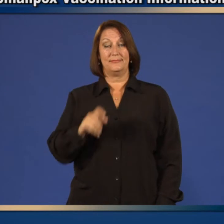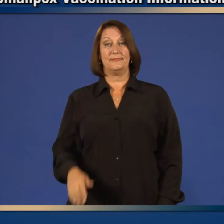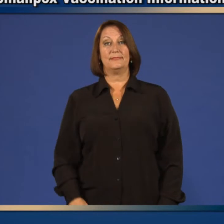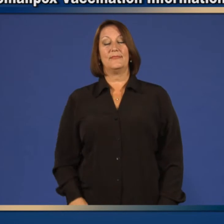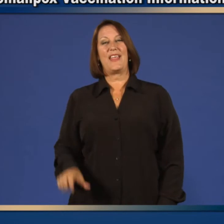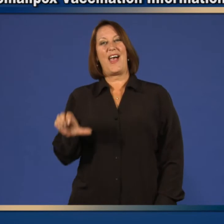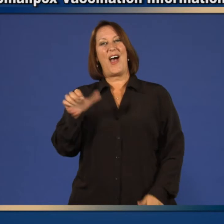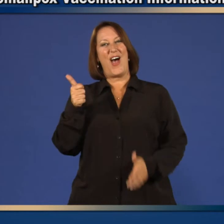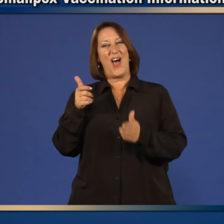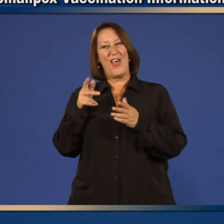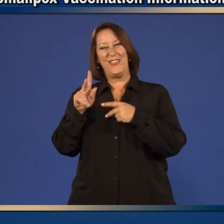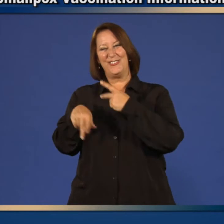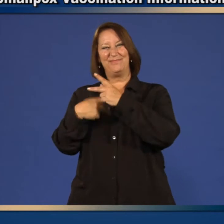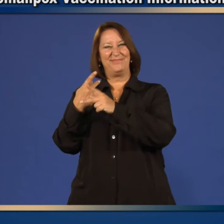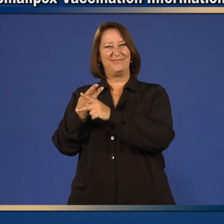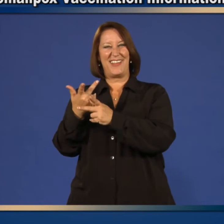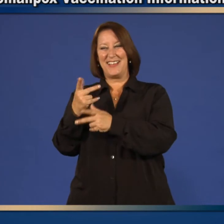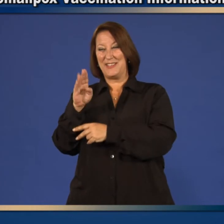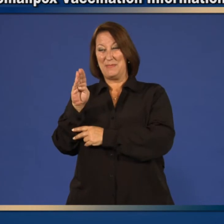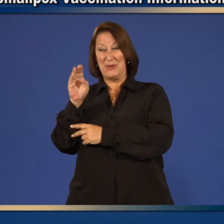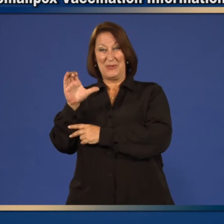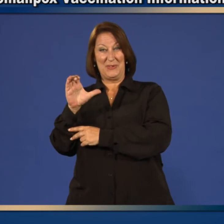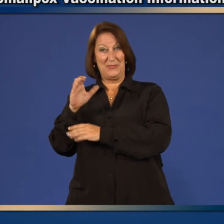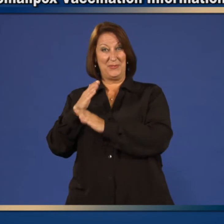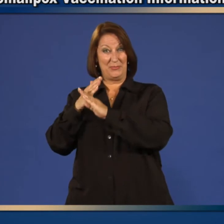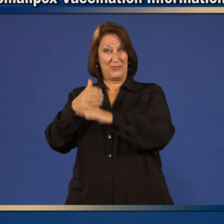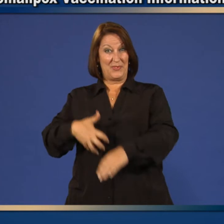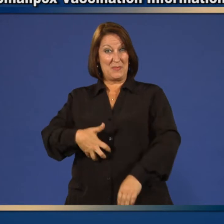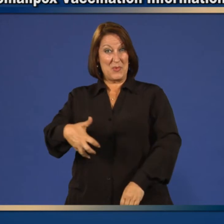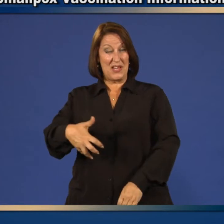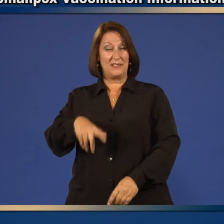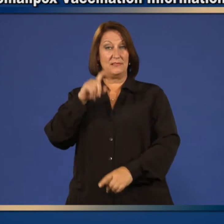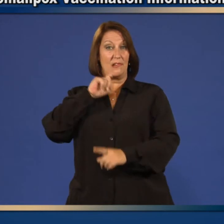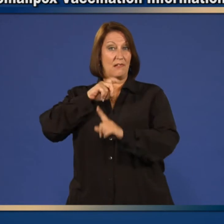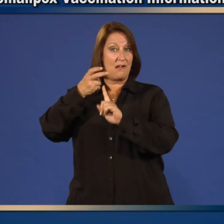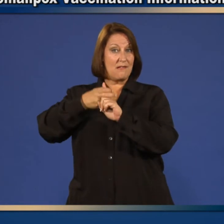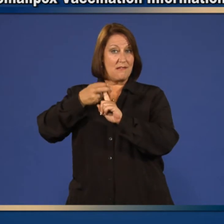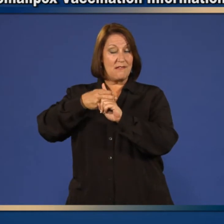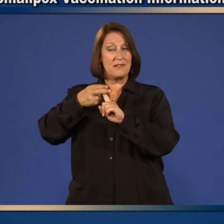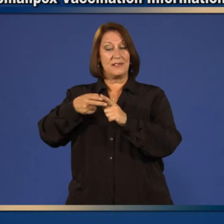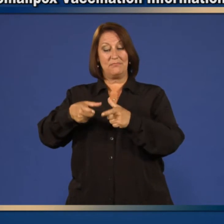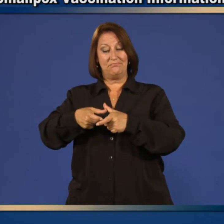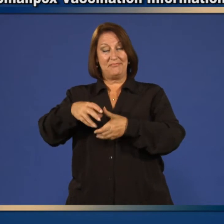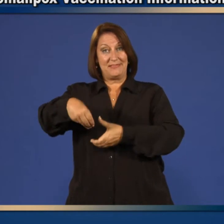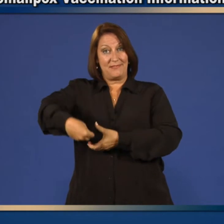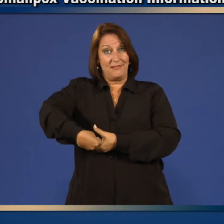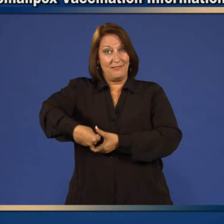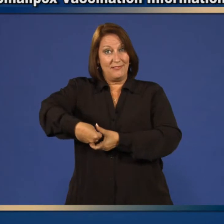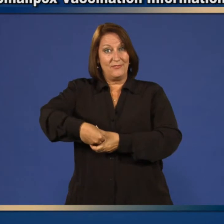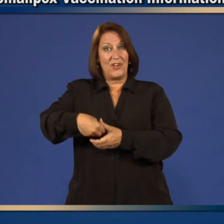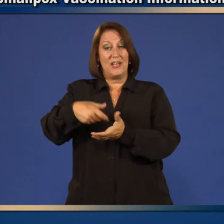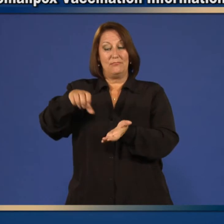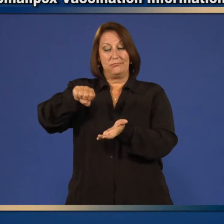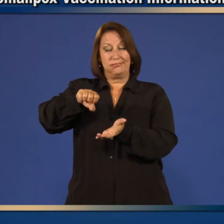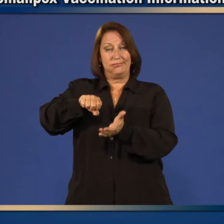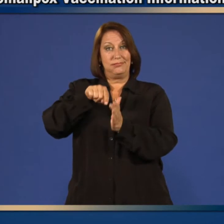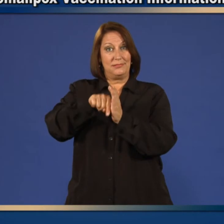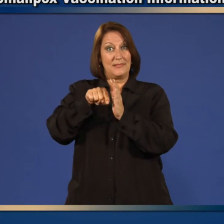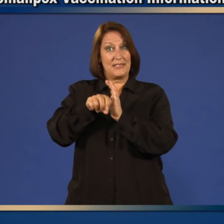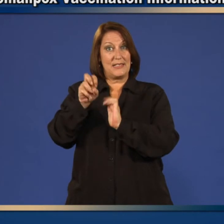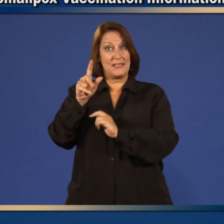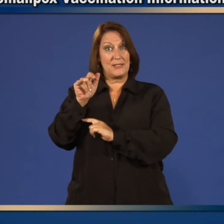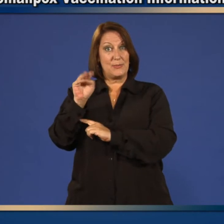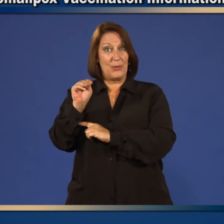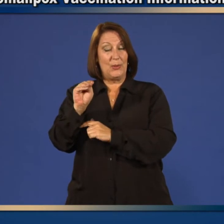Other methods of birth control, such as condoms, diaphragms, spermicide, and